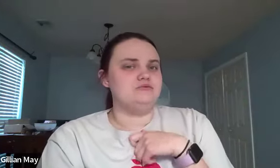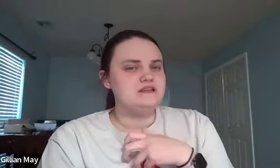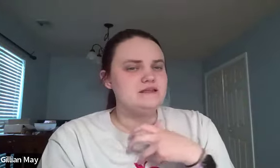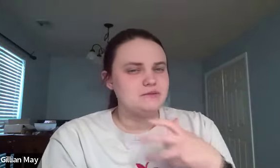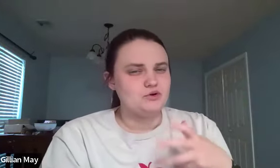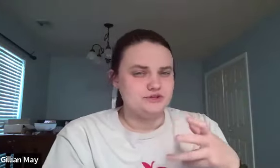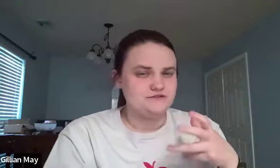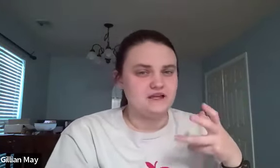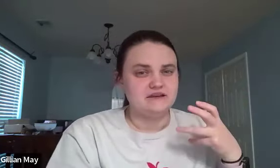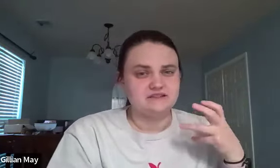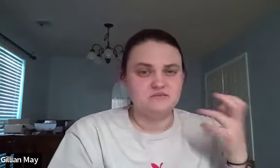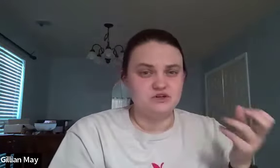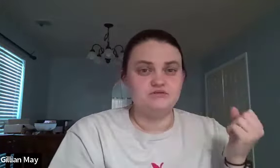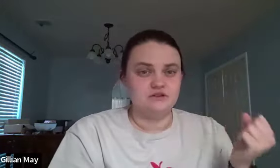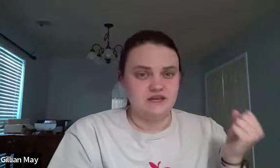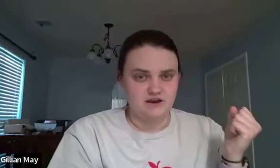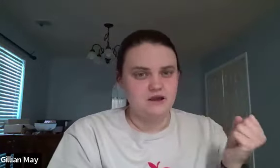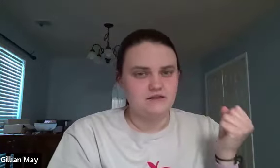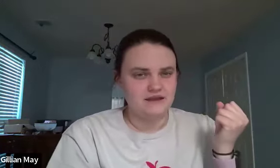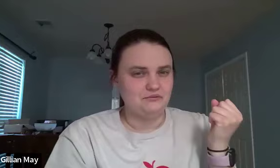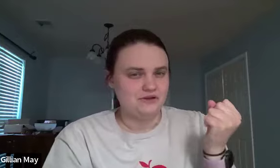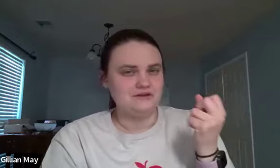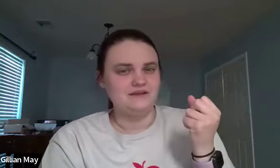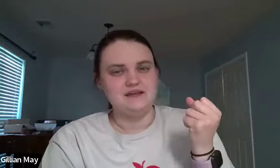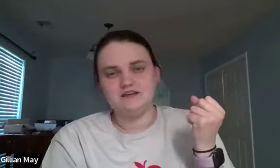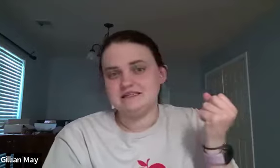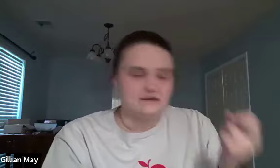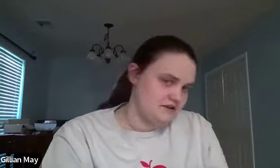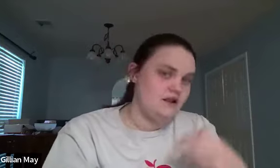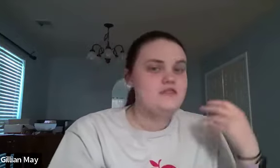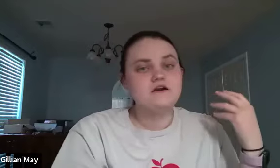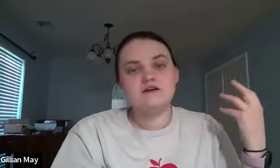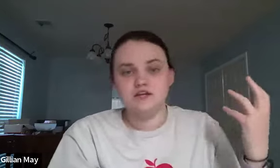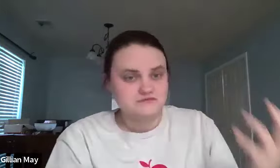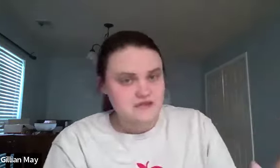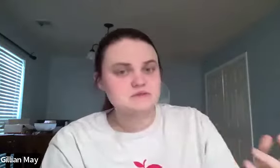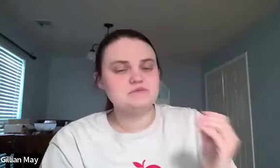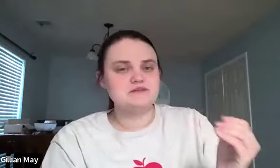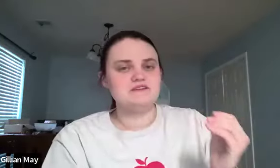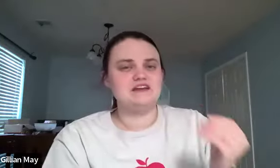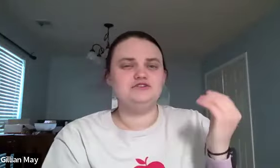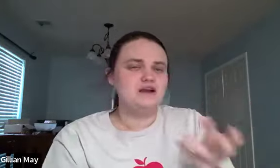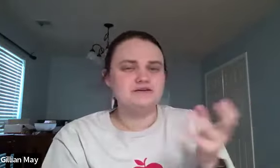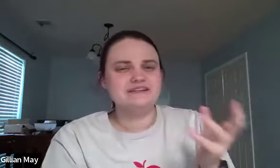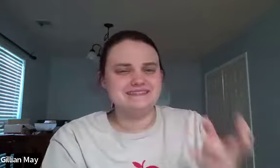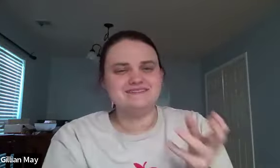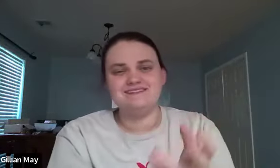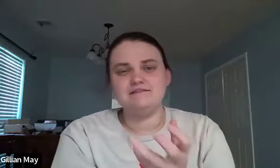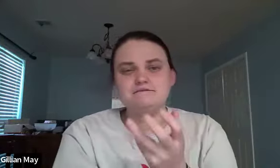really like more used for like someone you really care about. Like I really like a significant other, family member, something like that. You're not going to really say this to like